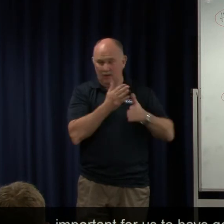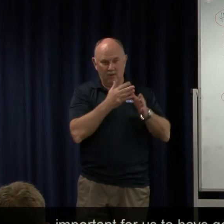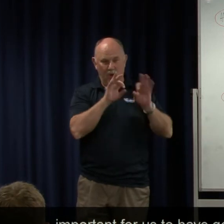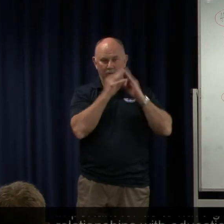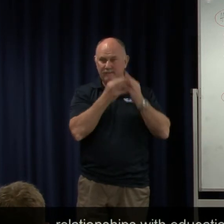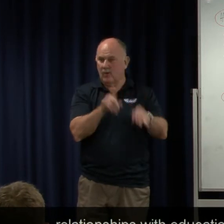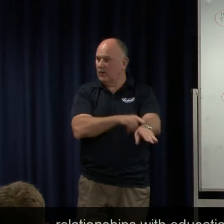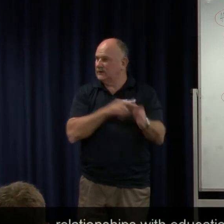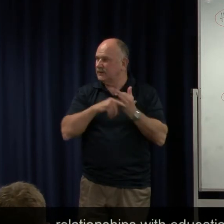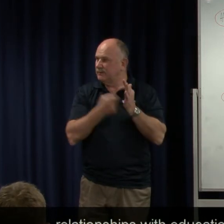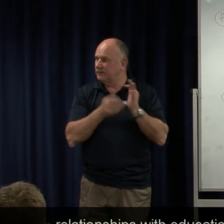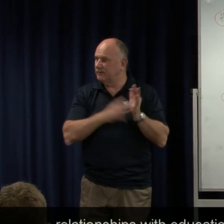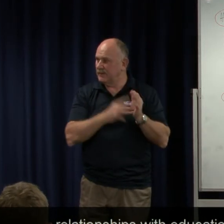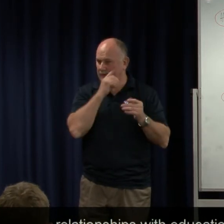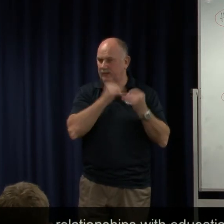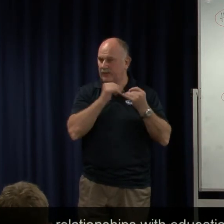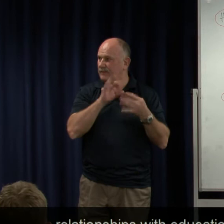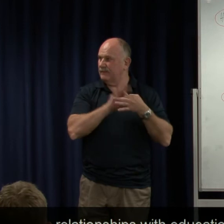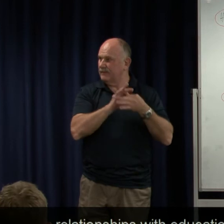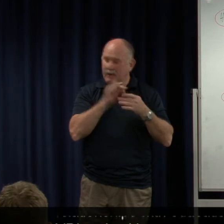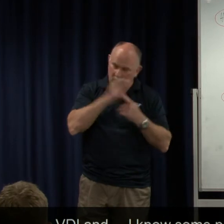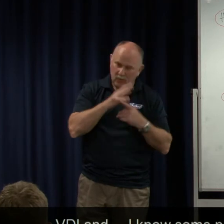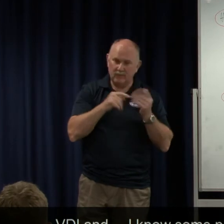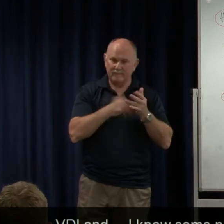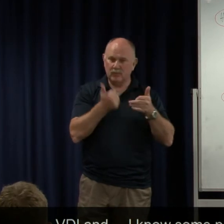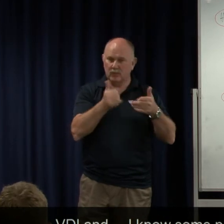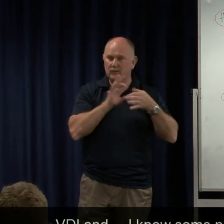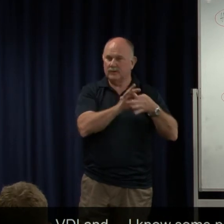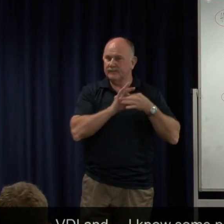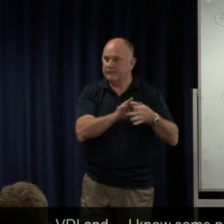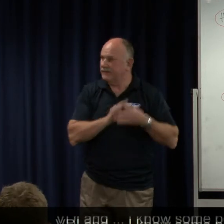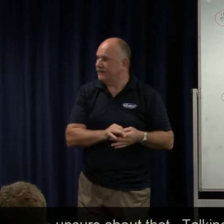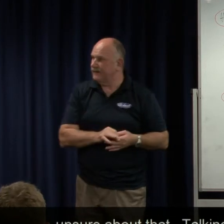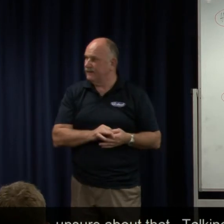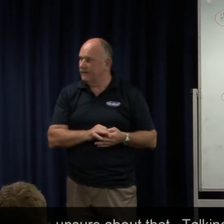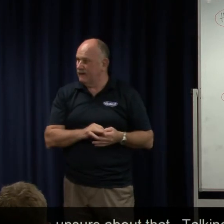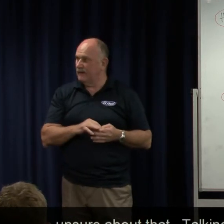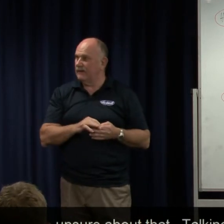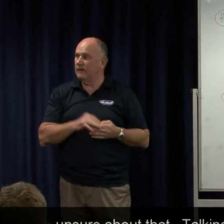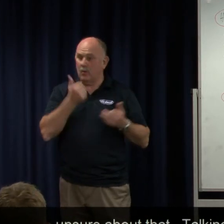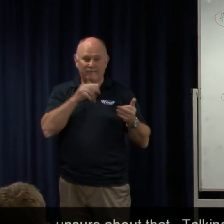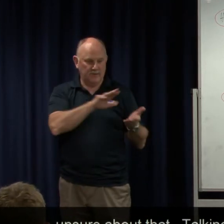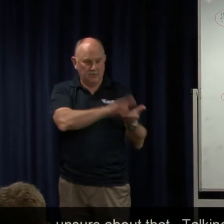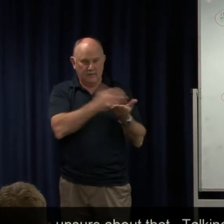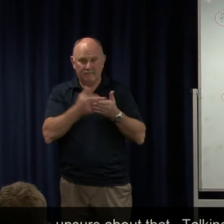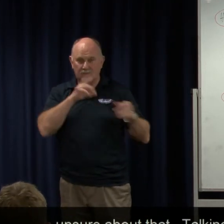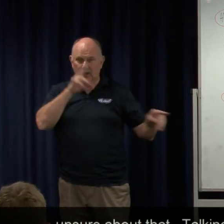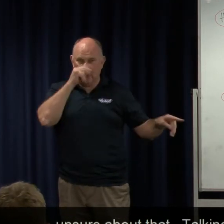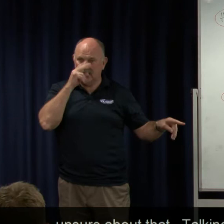about that, talking about the person that represents DCA, but I think it's important to consider relationships regardless. If